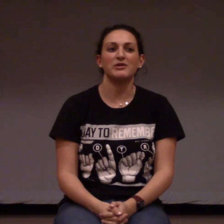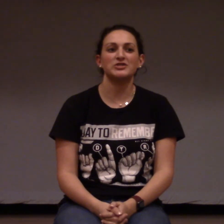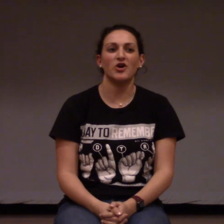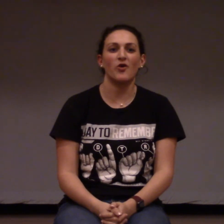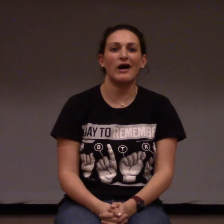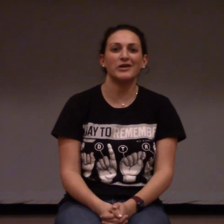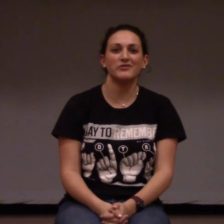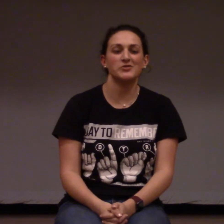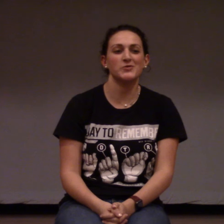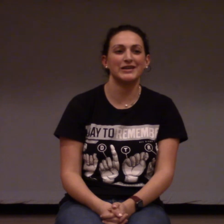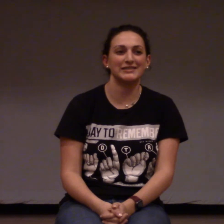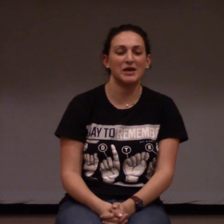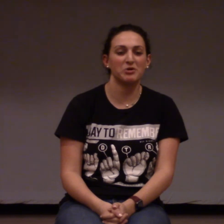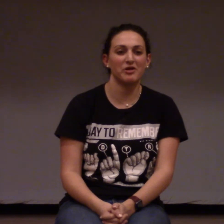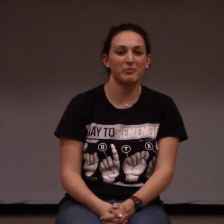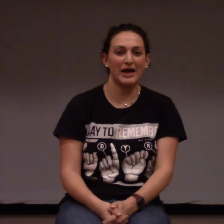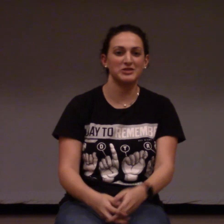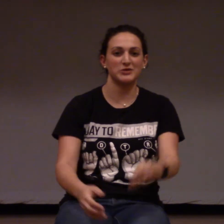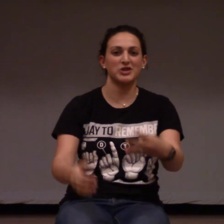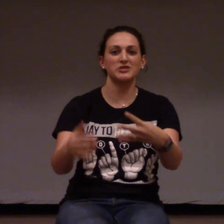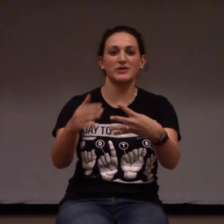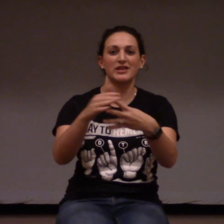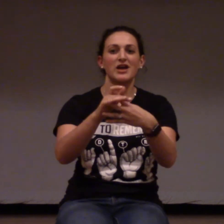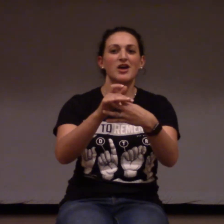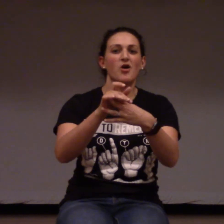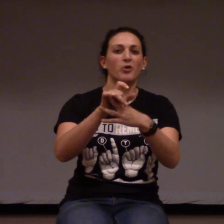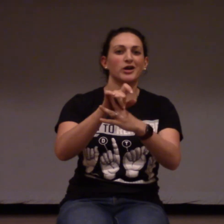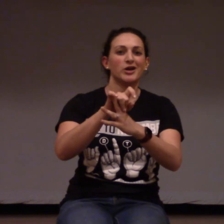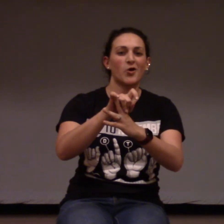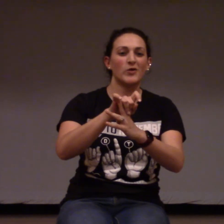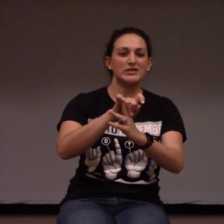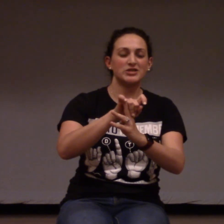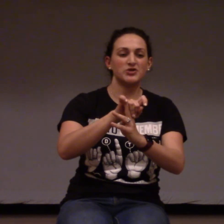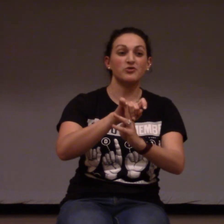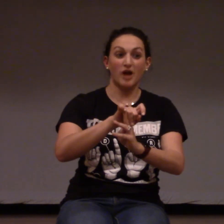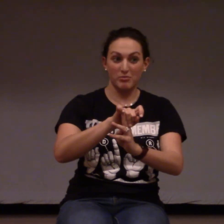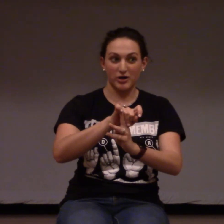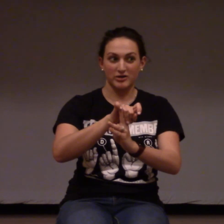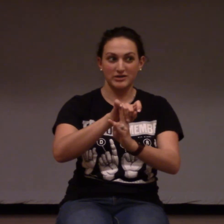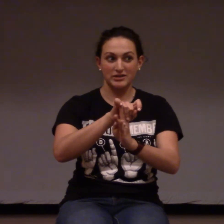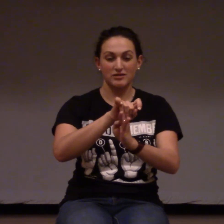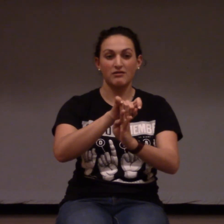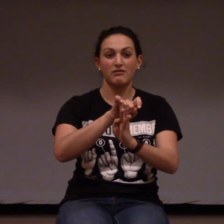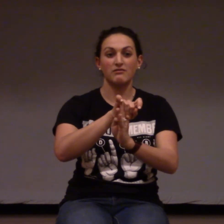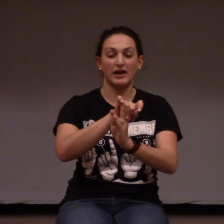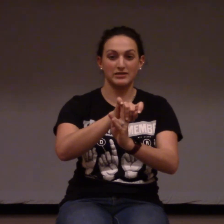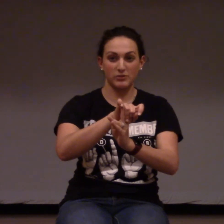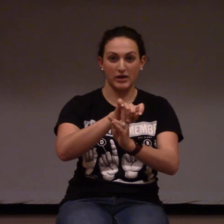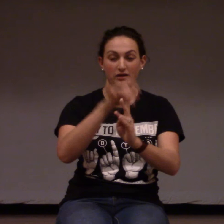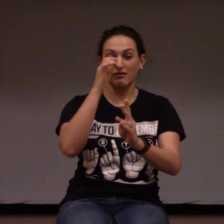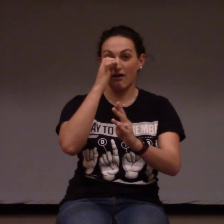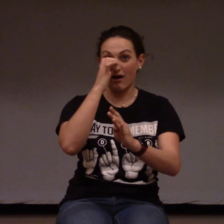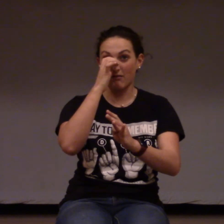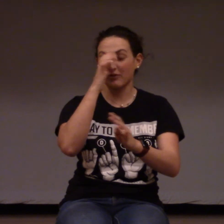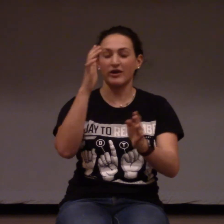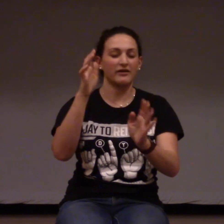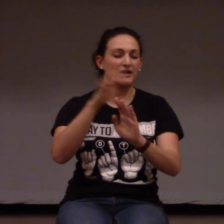So I'll give you an example of mine. So it starts with, we're going to go into numbers next week, or not next week,